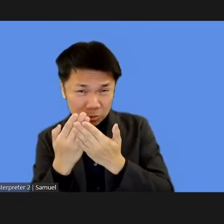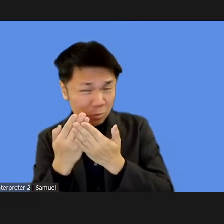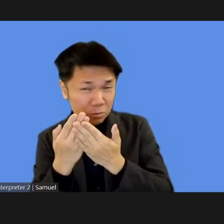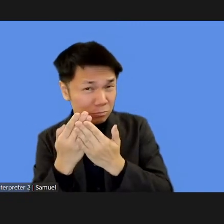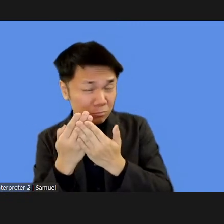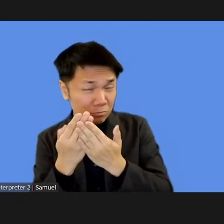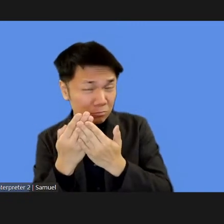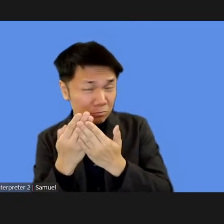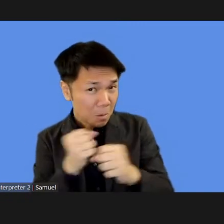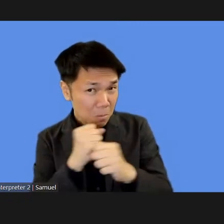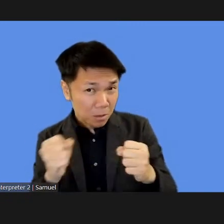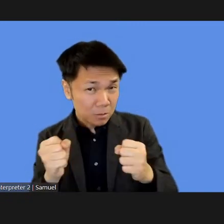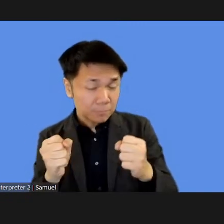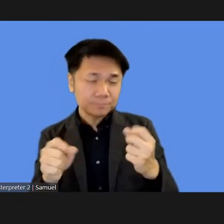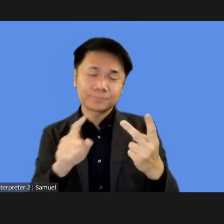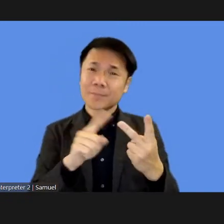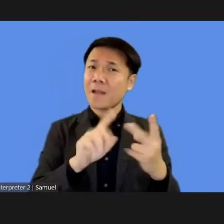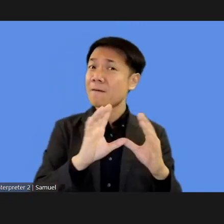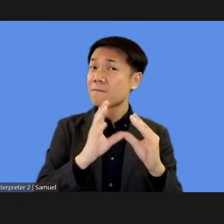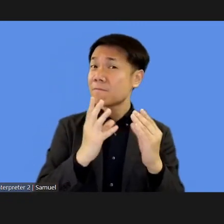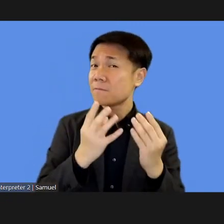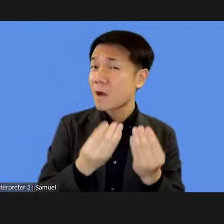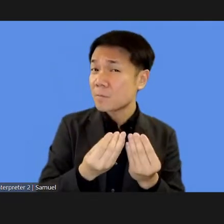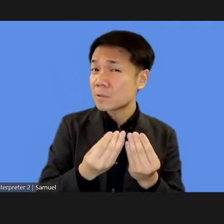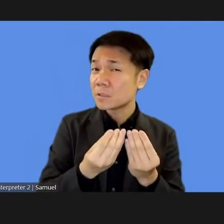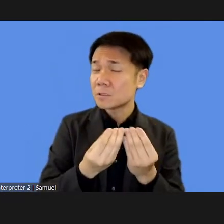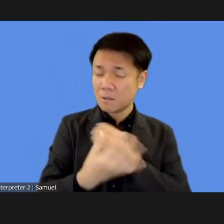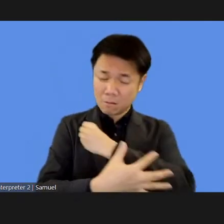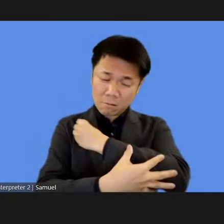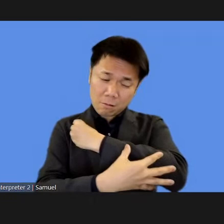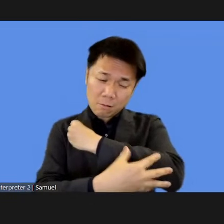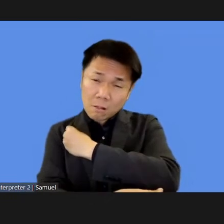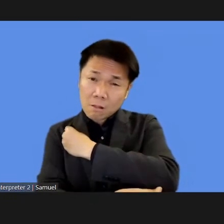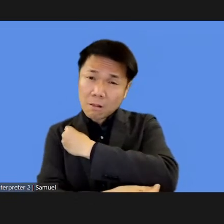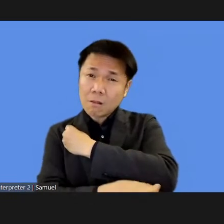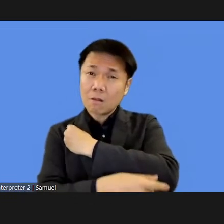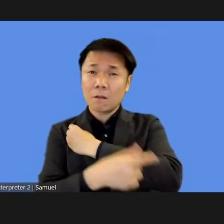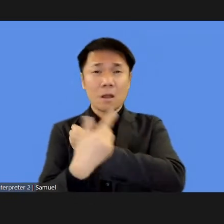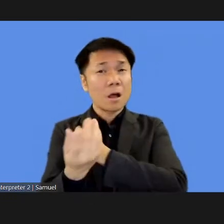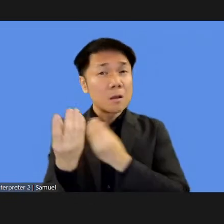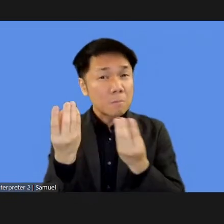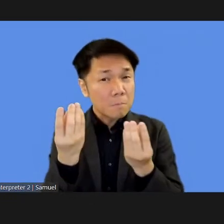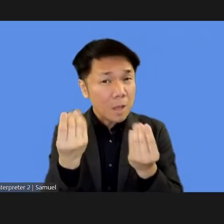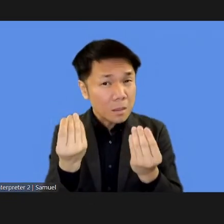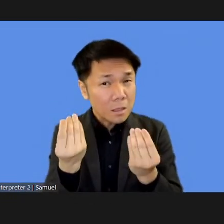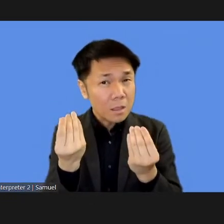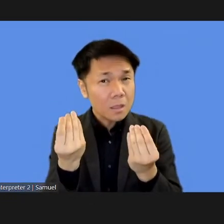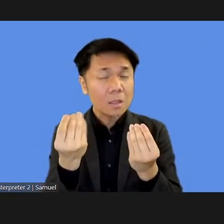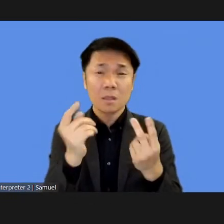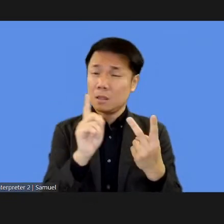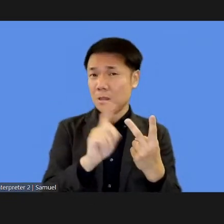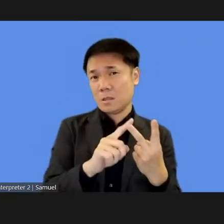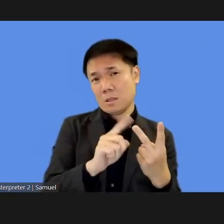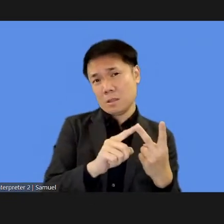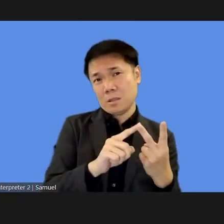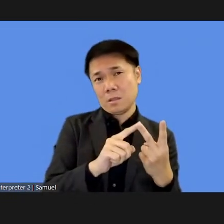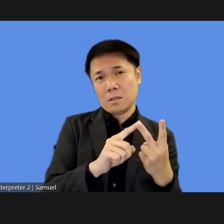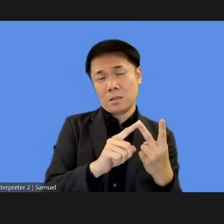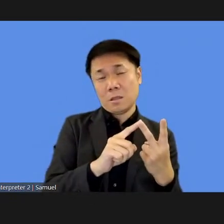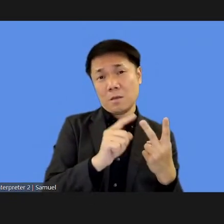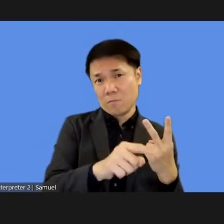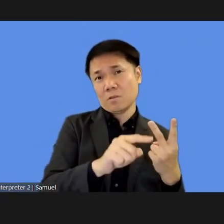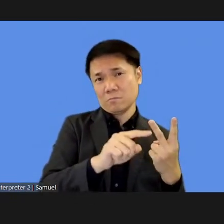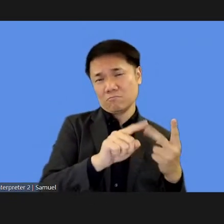many family or households are able to afford adequate housing in its in his or her